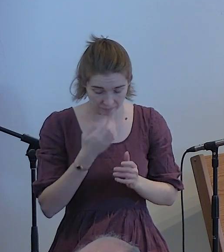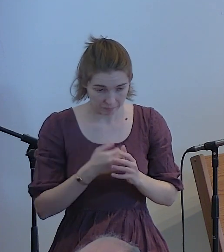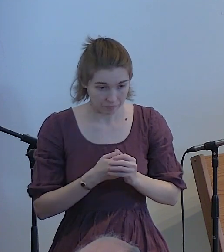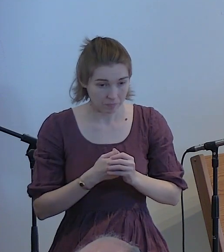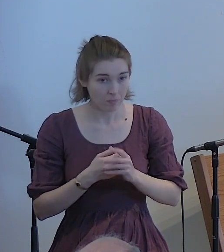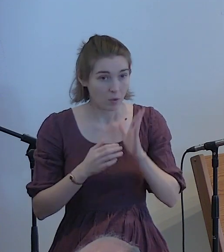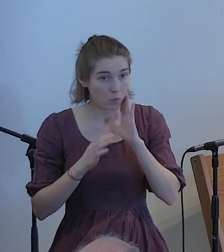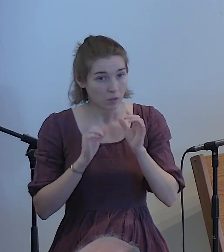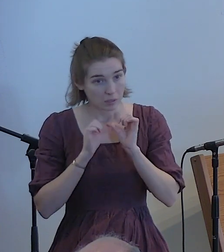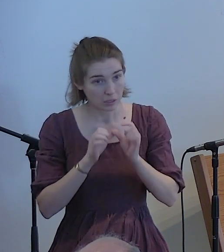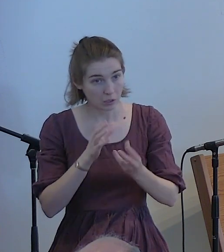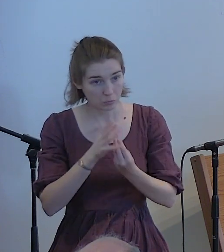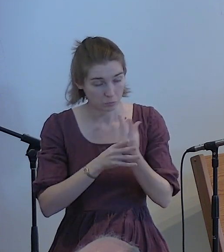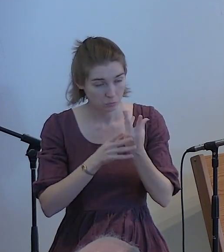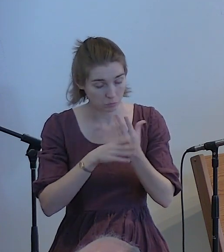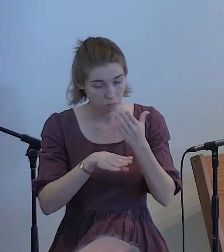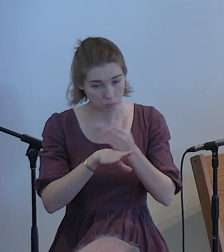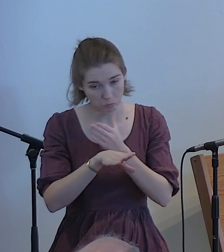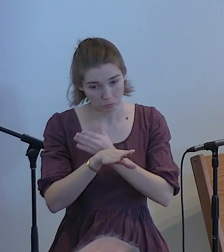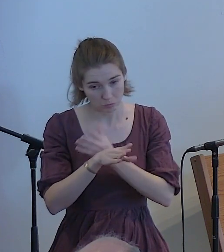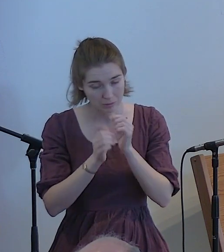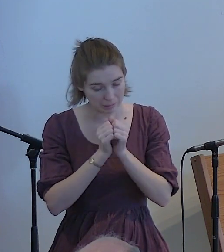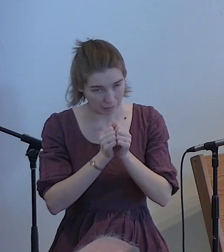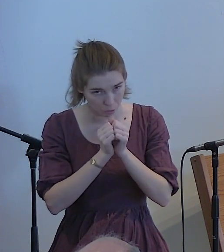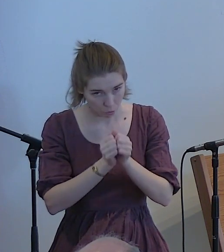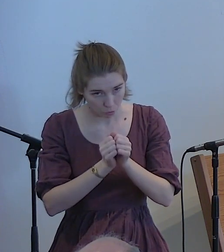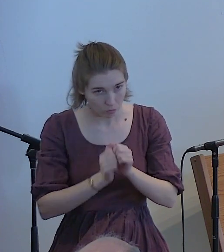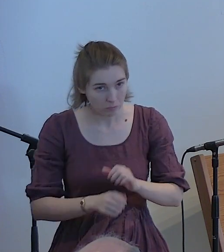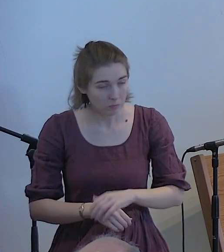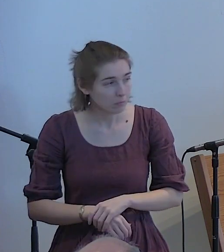They will continue to grow together.